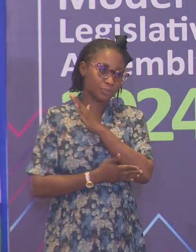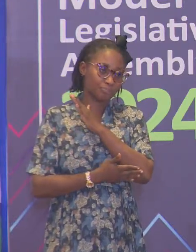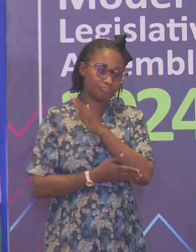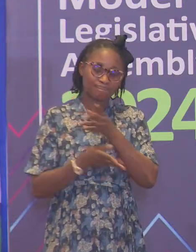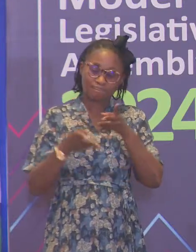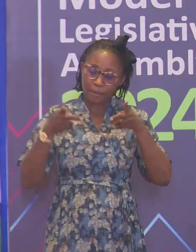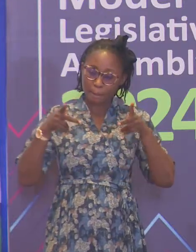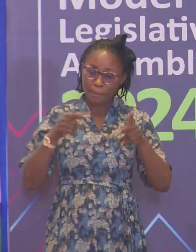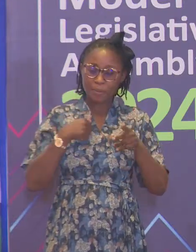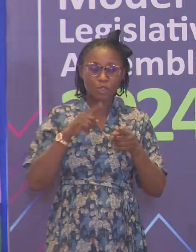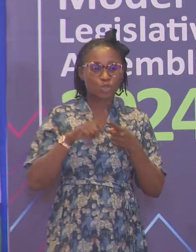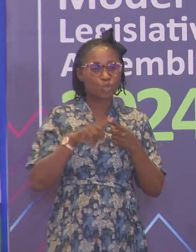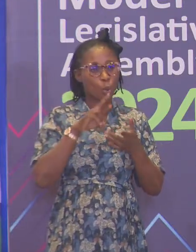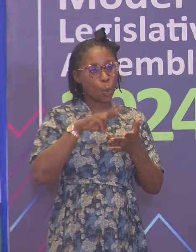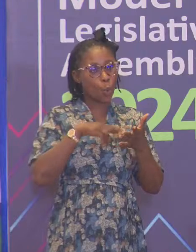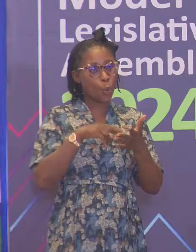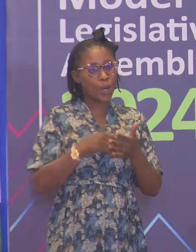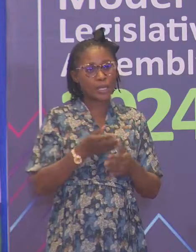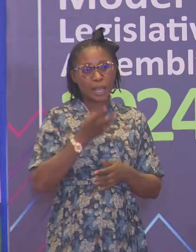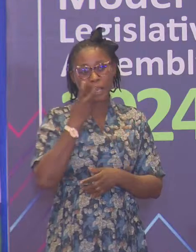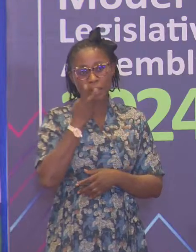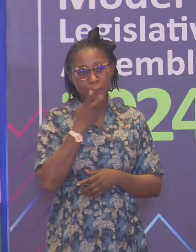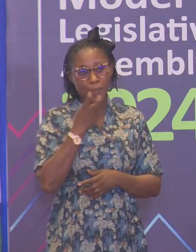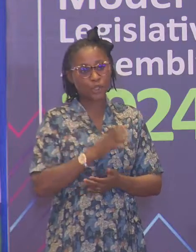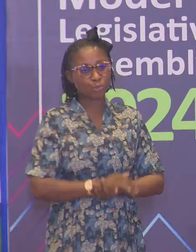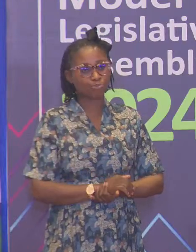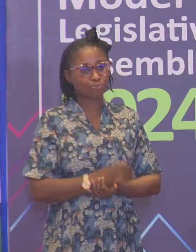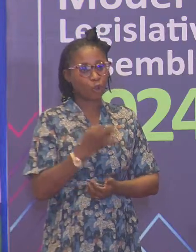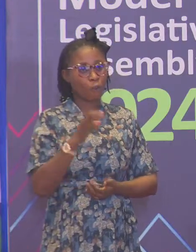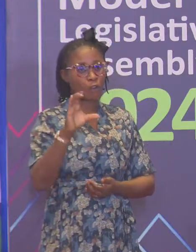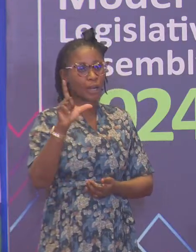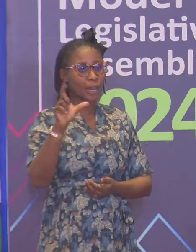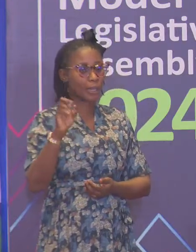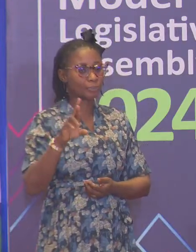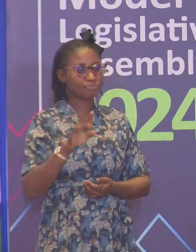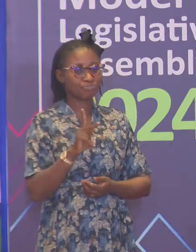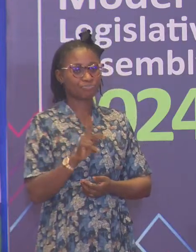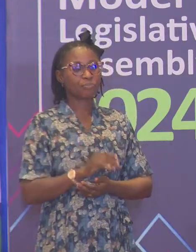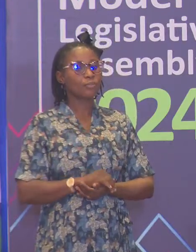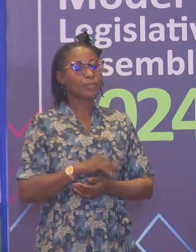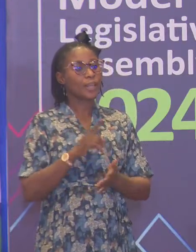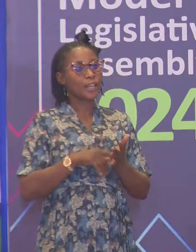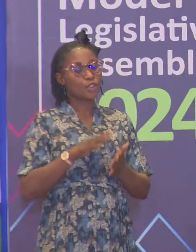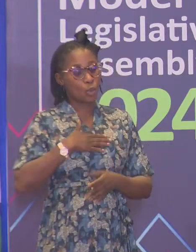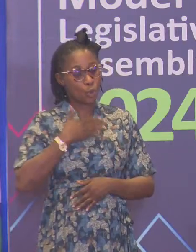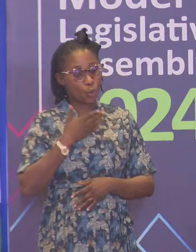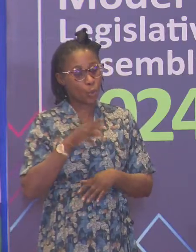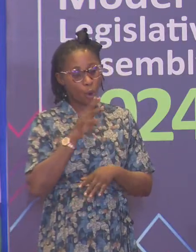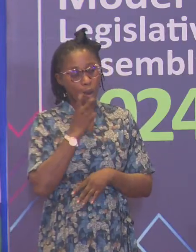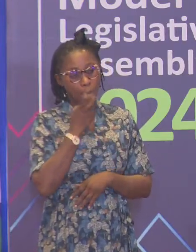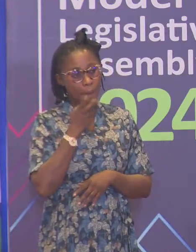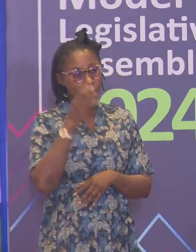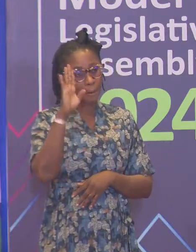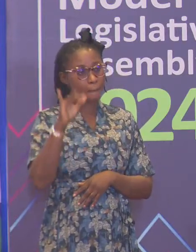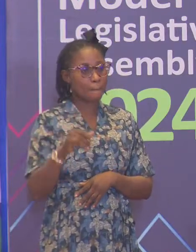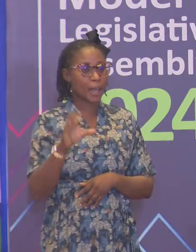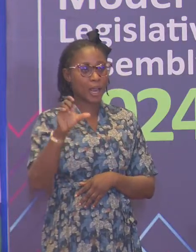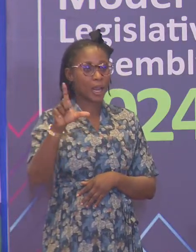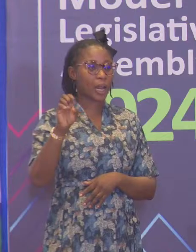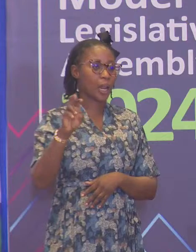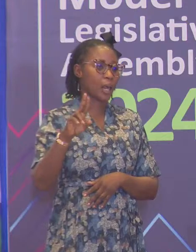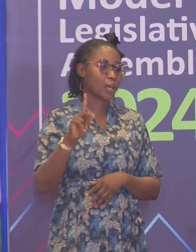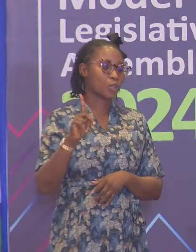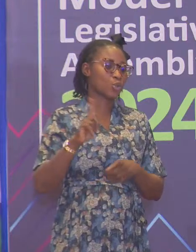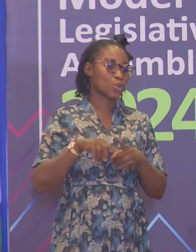me to read the address of the clerk. This is the Goodwill remarks by the clerk to the National